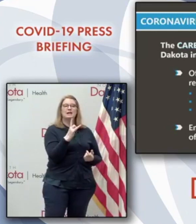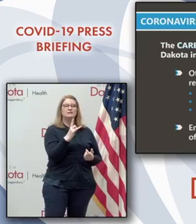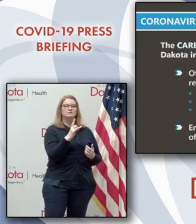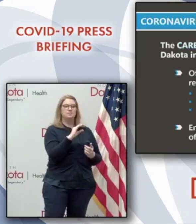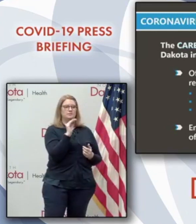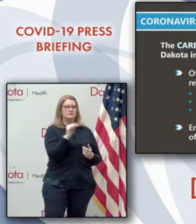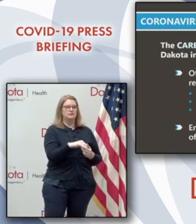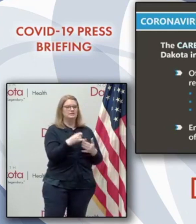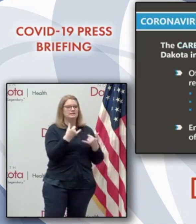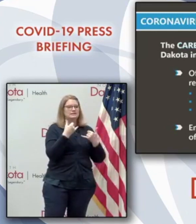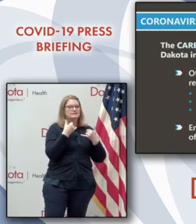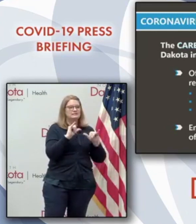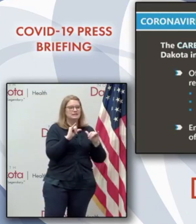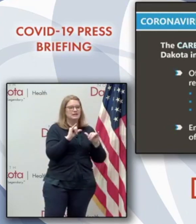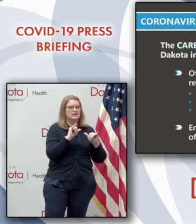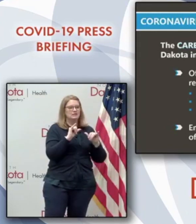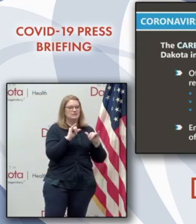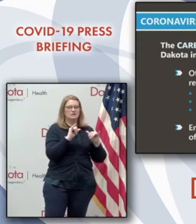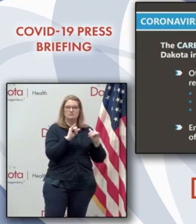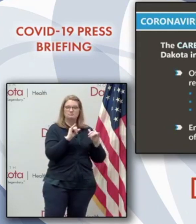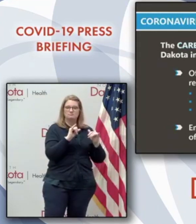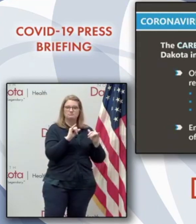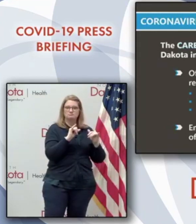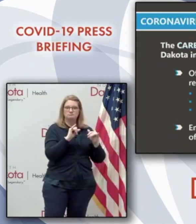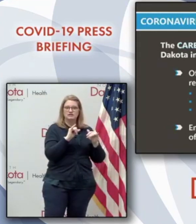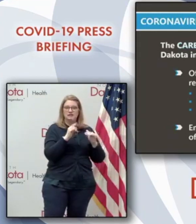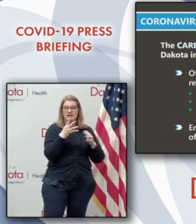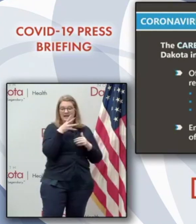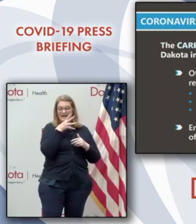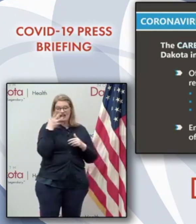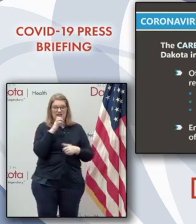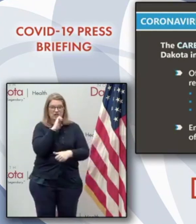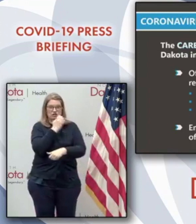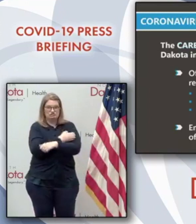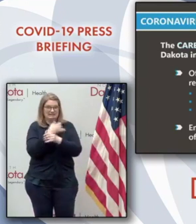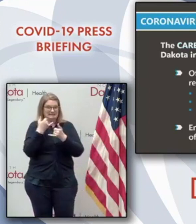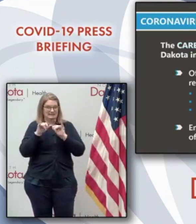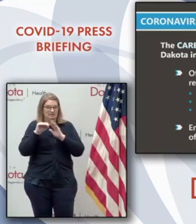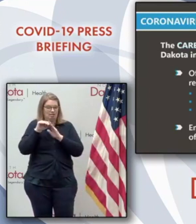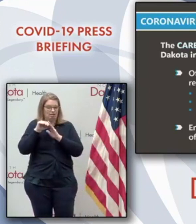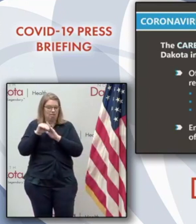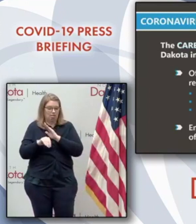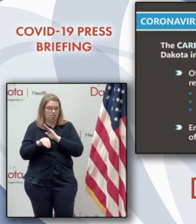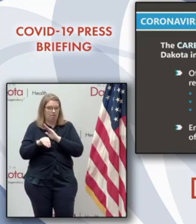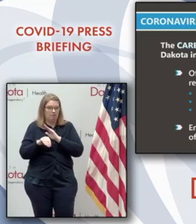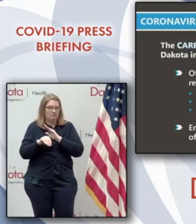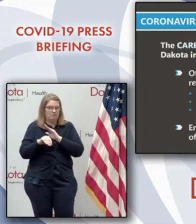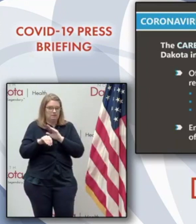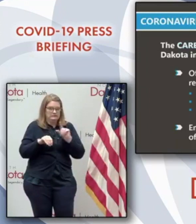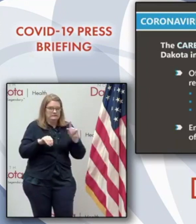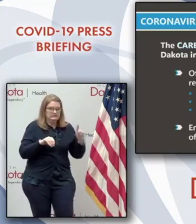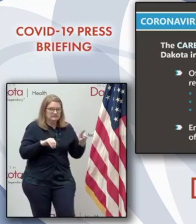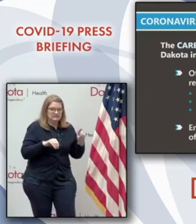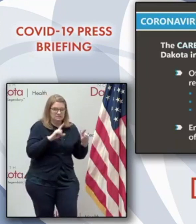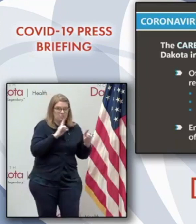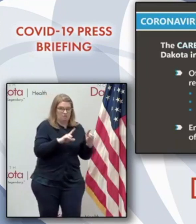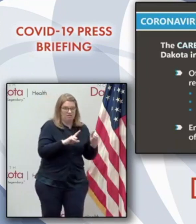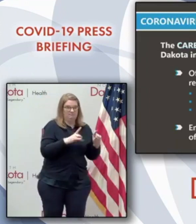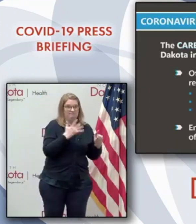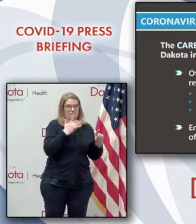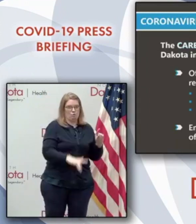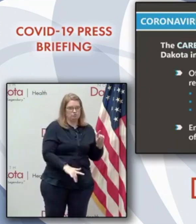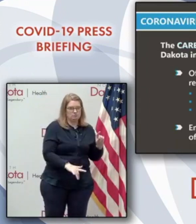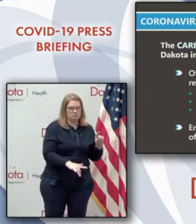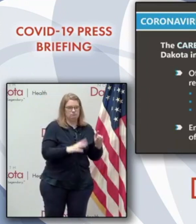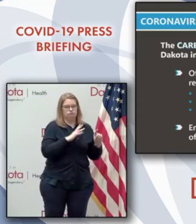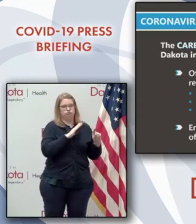of a significant downturn in ag and in energy, and so again, this is really, really remarkable. So